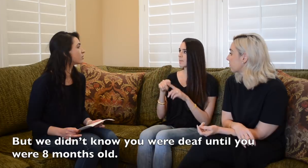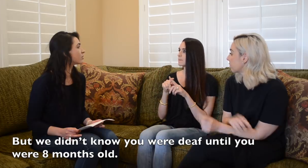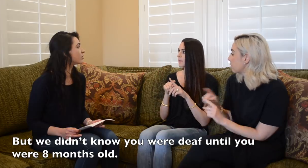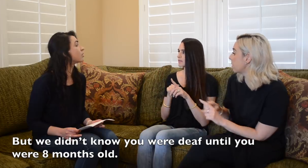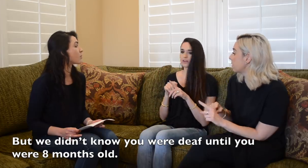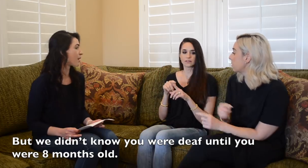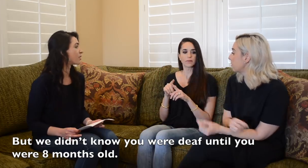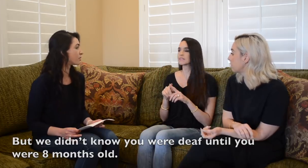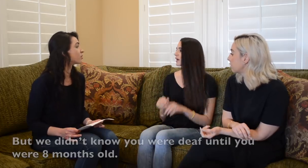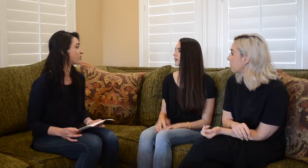8 months. Months.